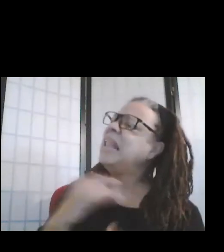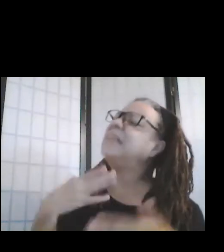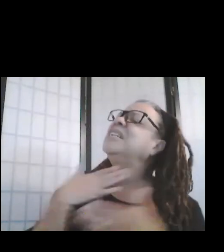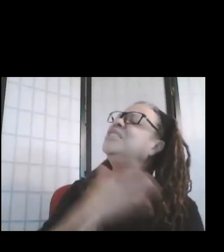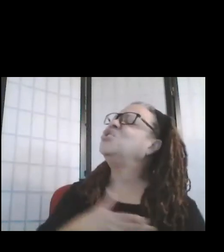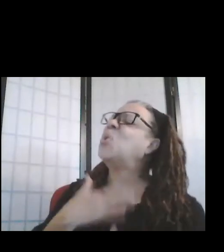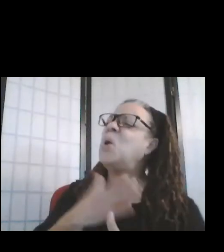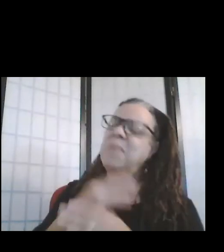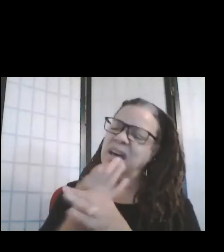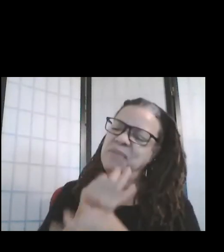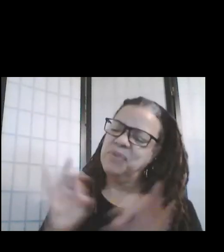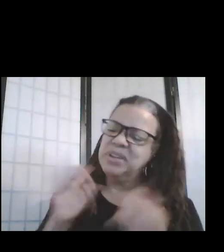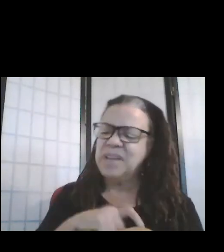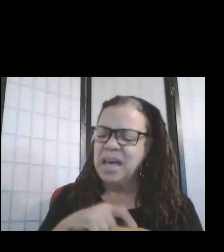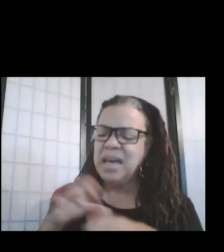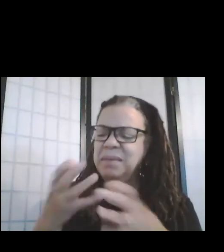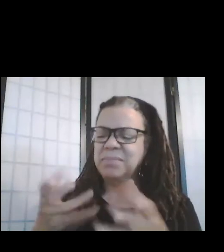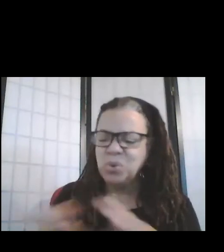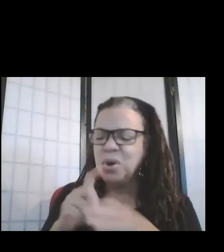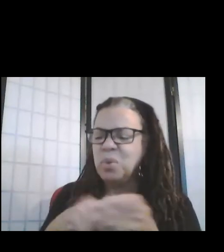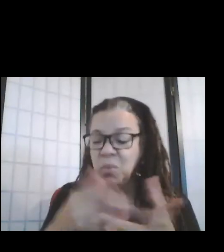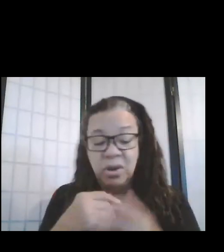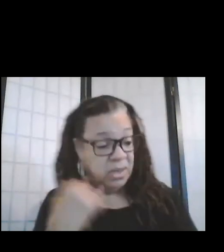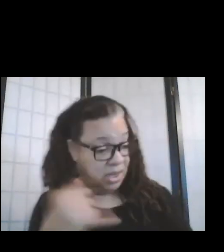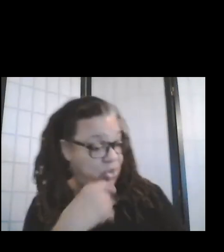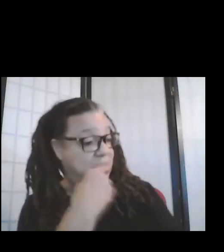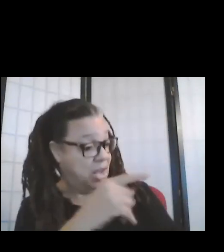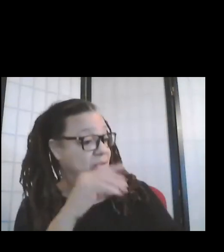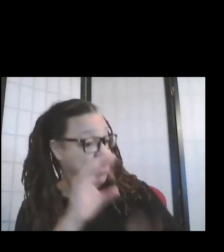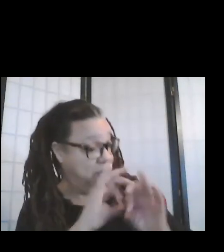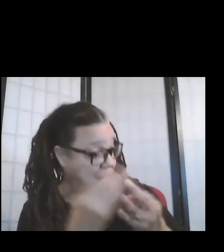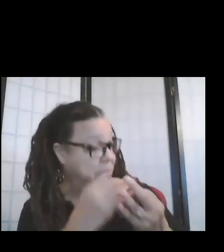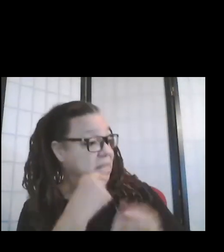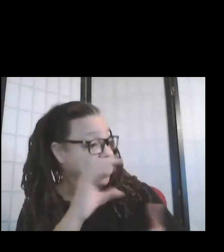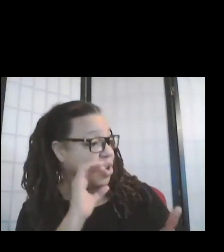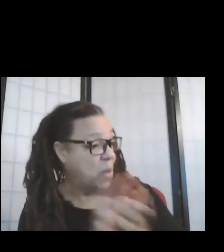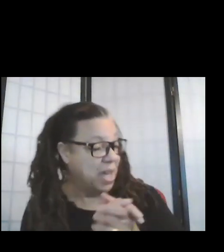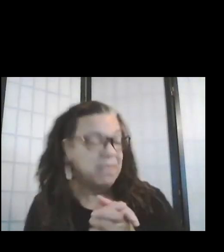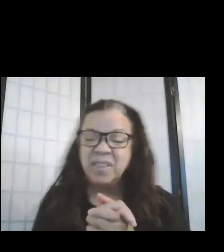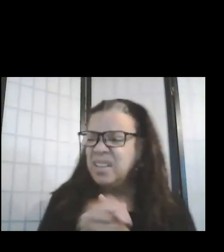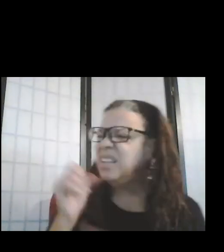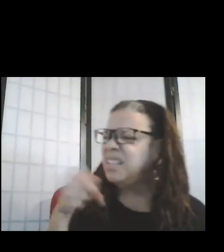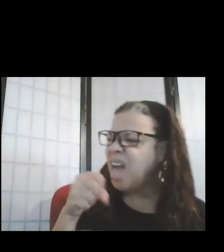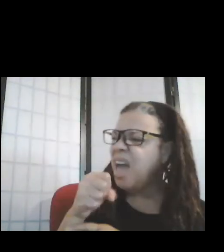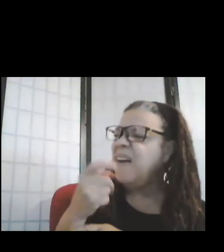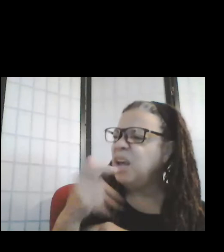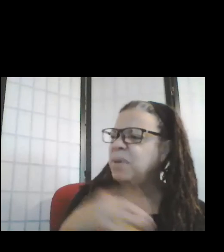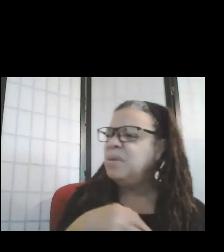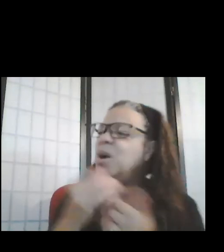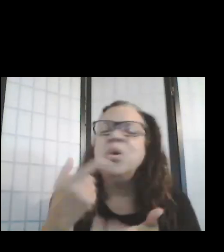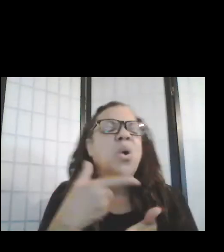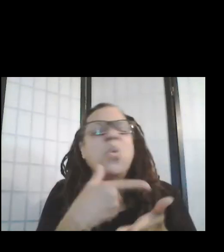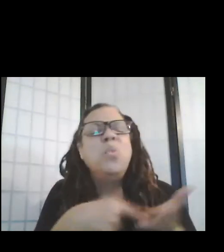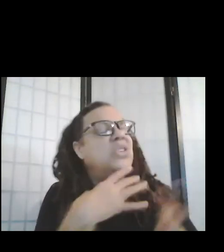free time doing what I want. You tell her that? Tell your family? In so many words. What is it you like doing